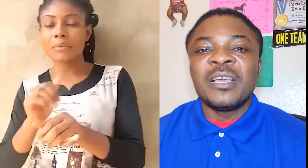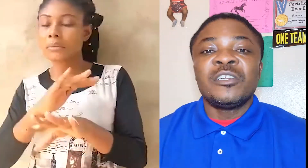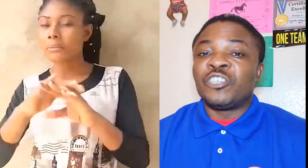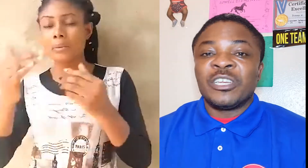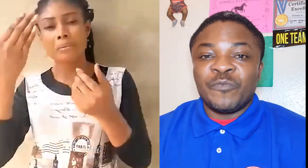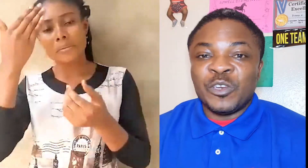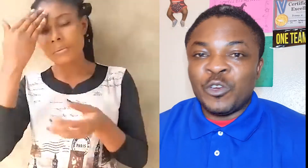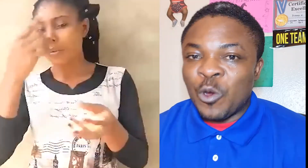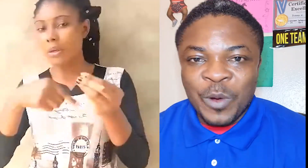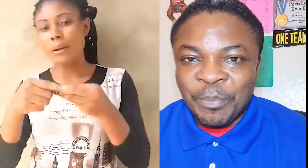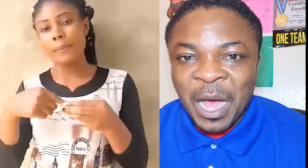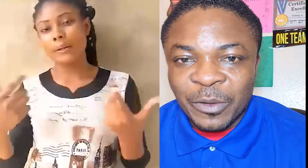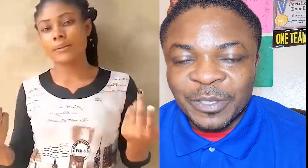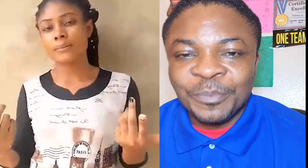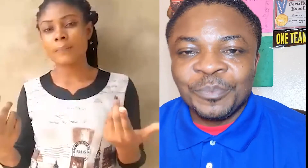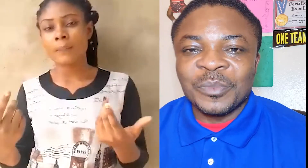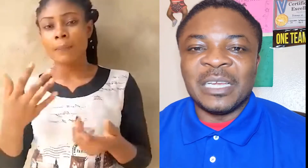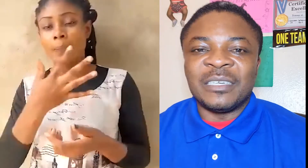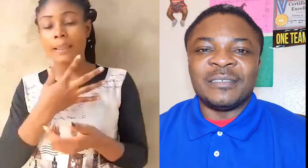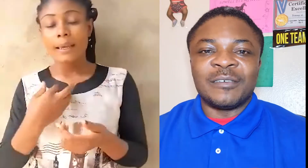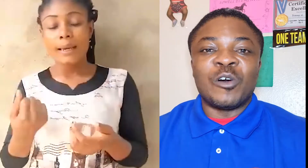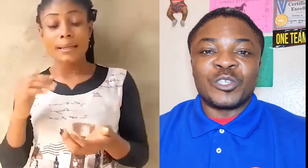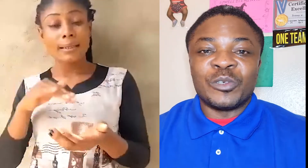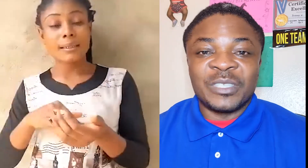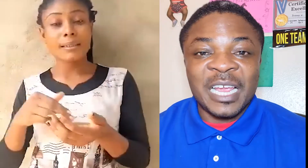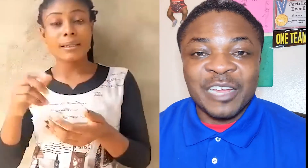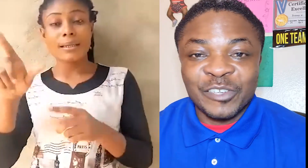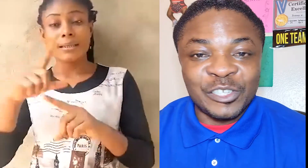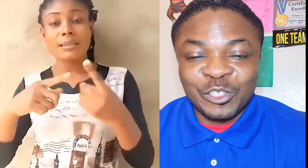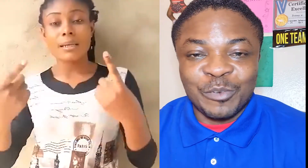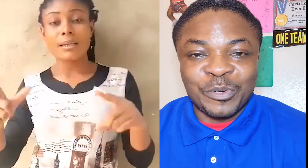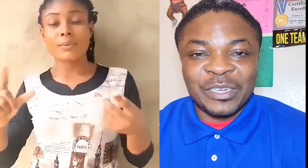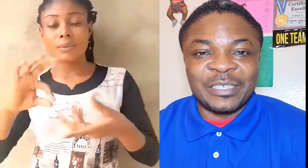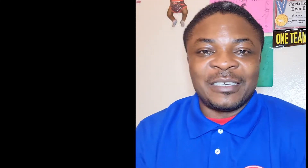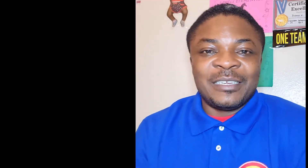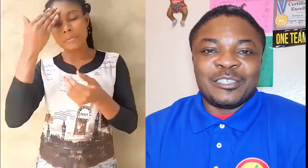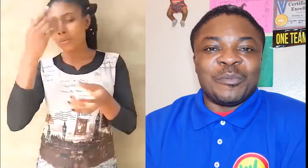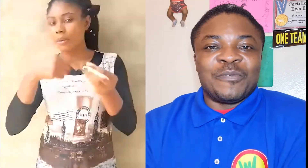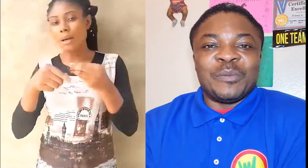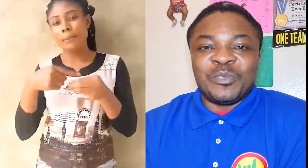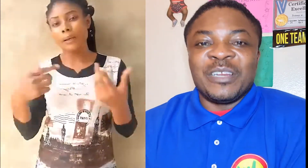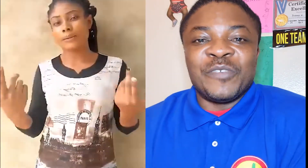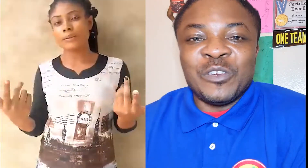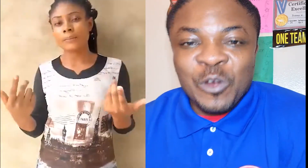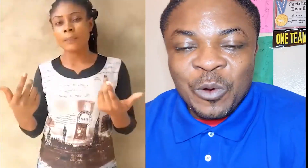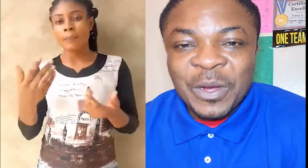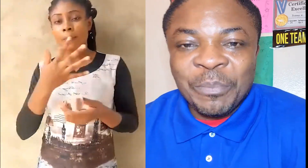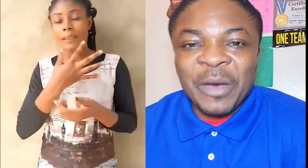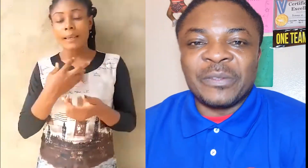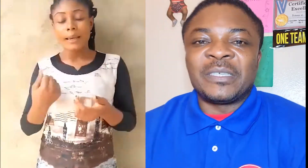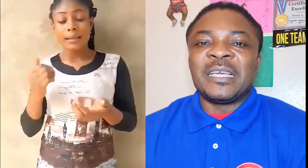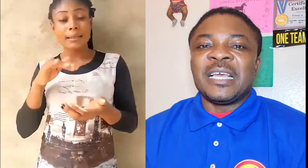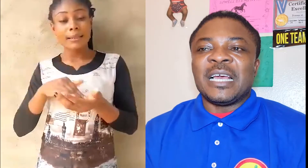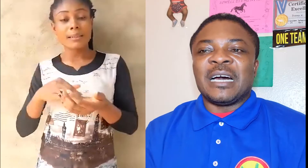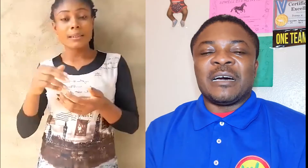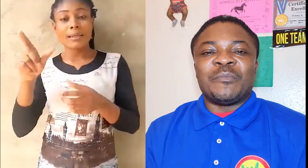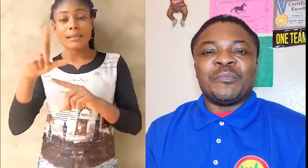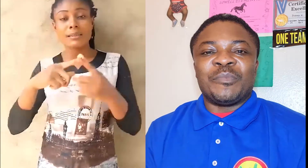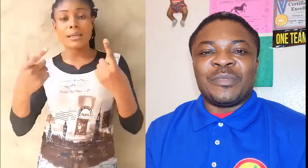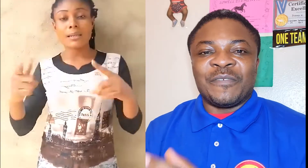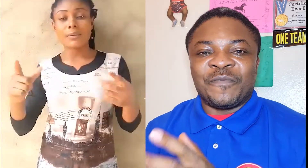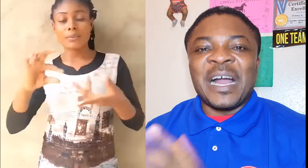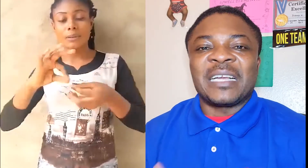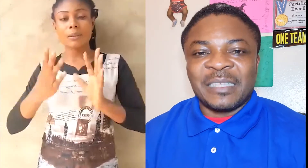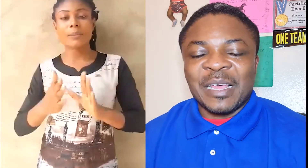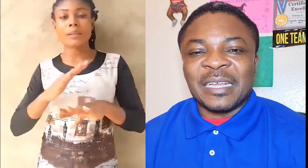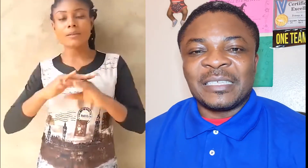with don't even know about, and also sign language interpreters, some of them don't even know about